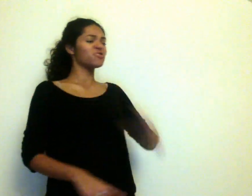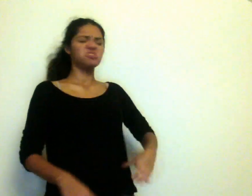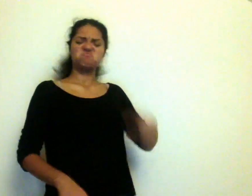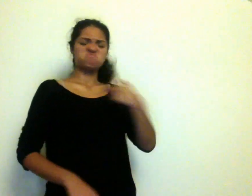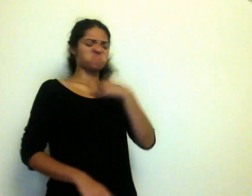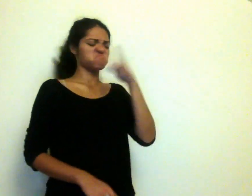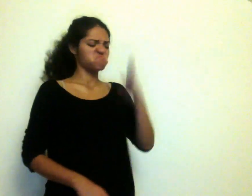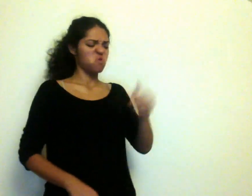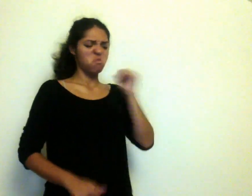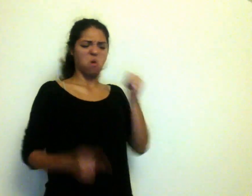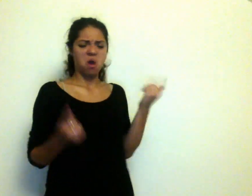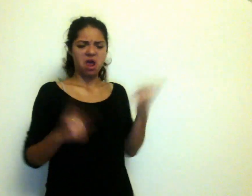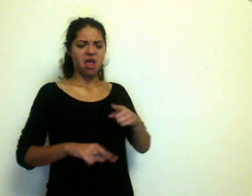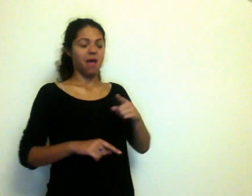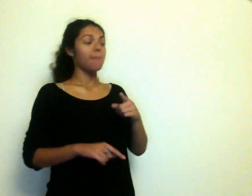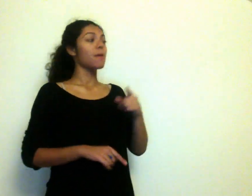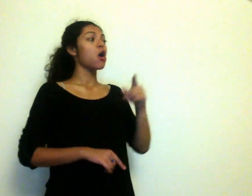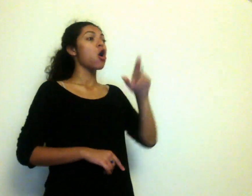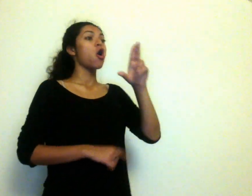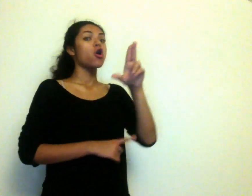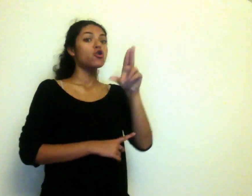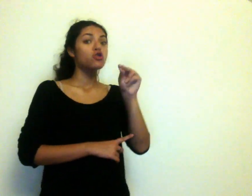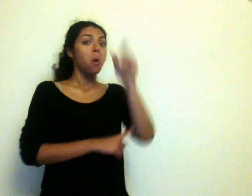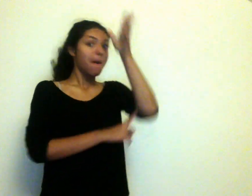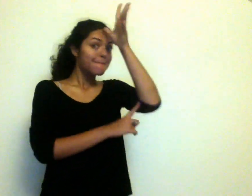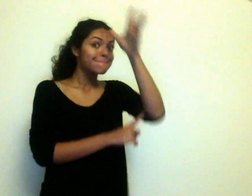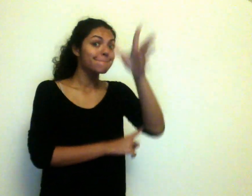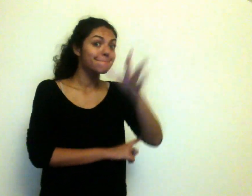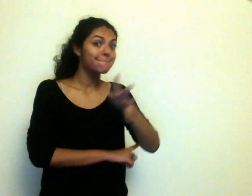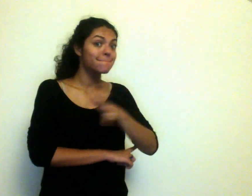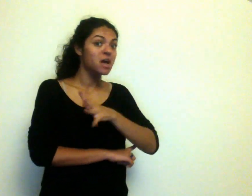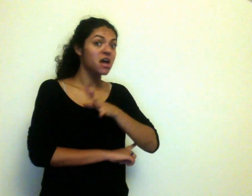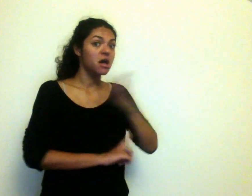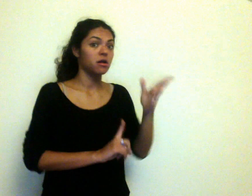take him at his word. No man did. I said, Auntie, the Spirit of God did.